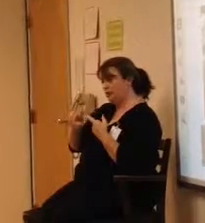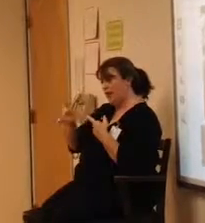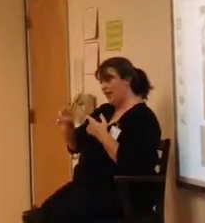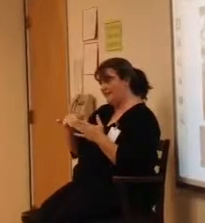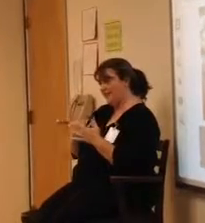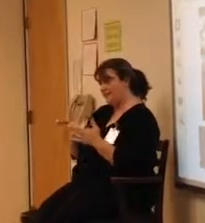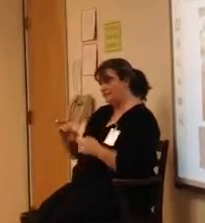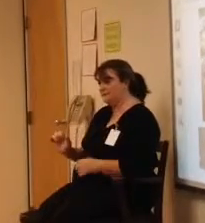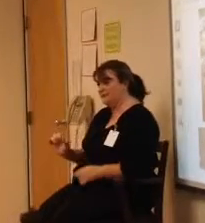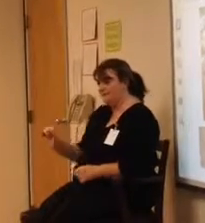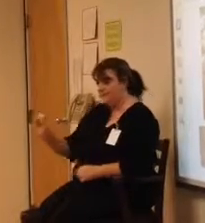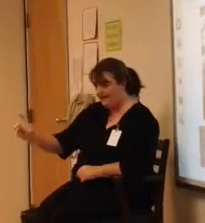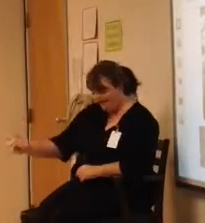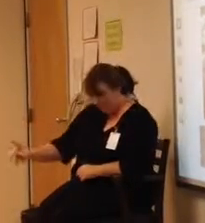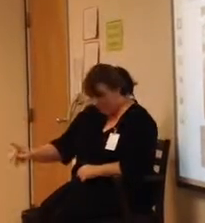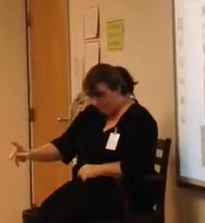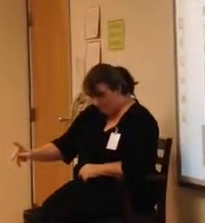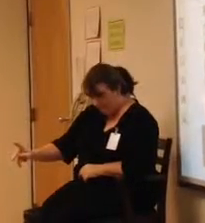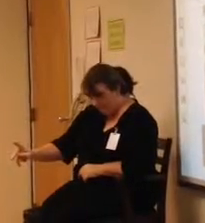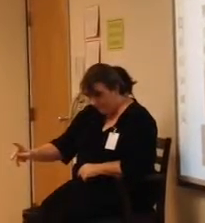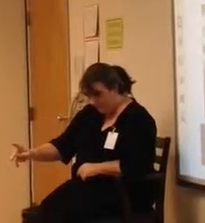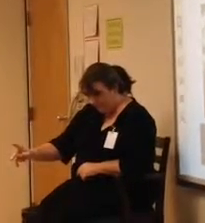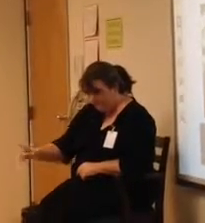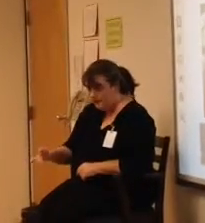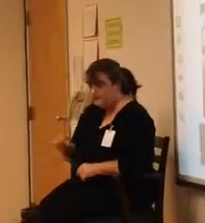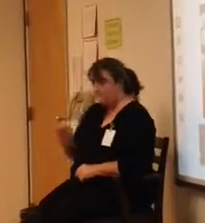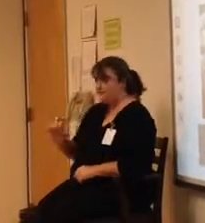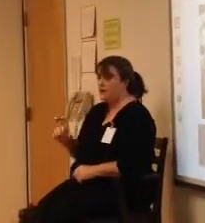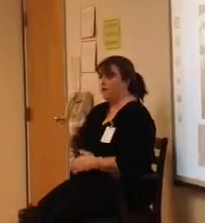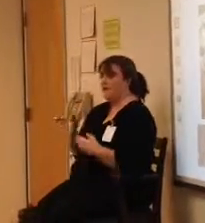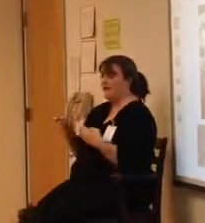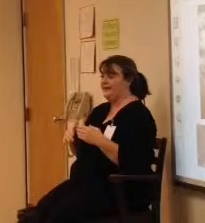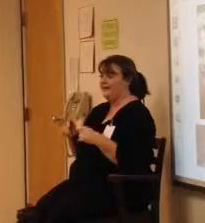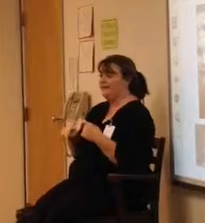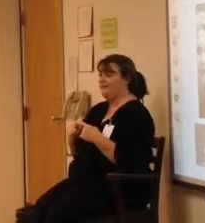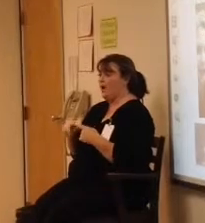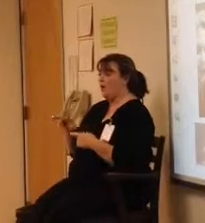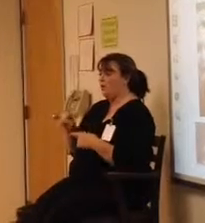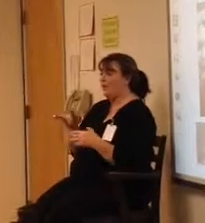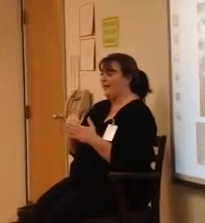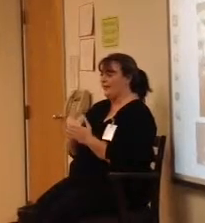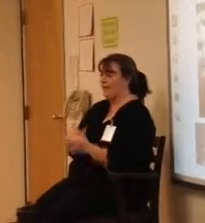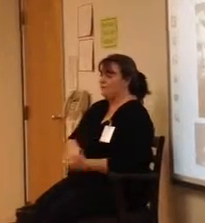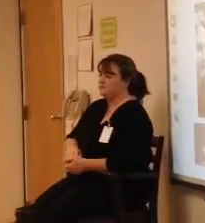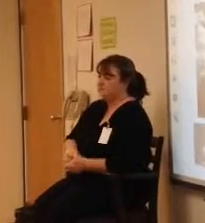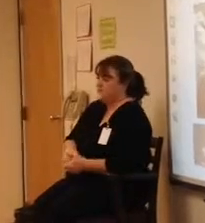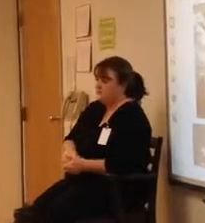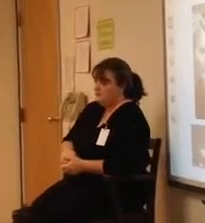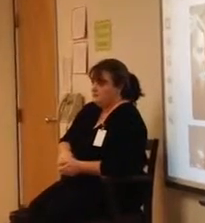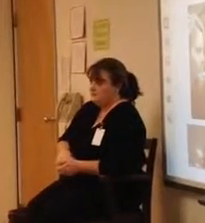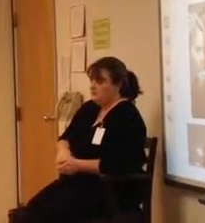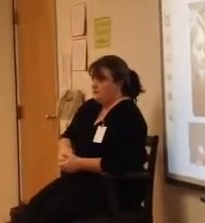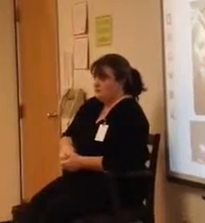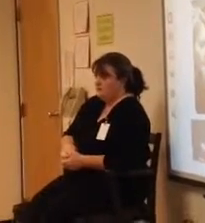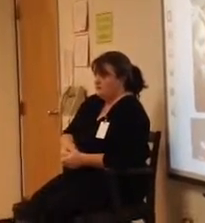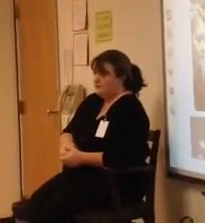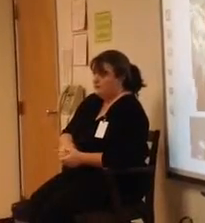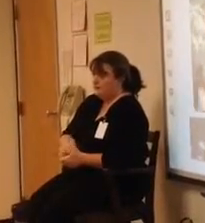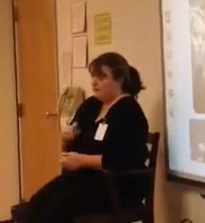you purchase that vehicle. So the end vehicle cost will probably be around $30,000. And they're actually working on making